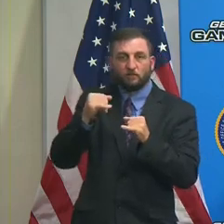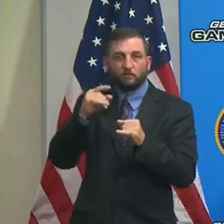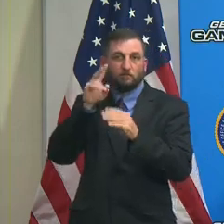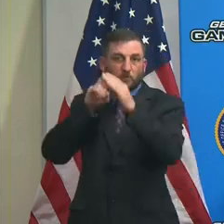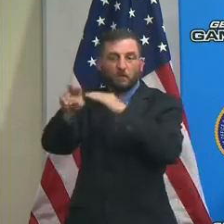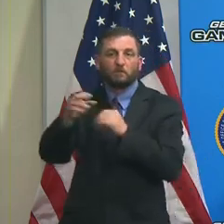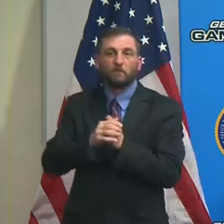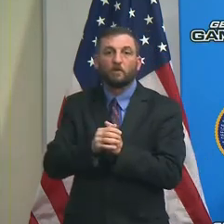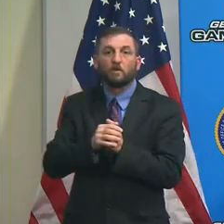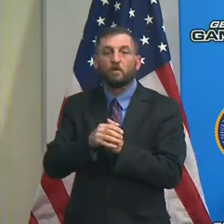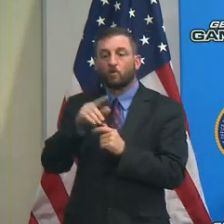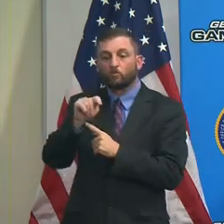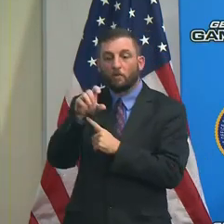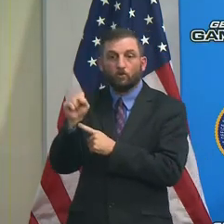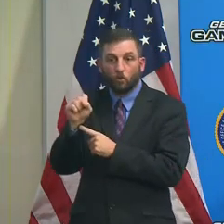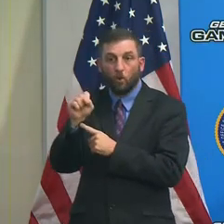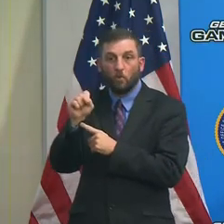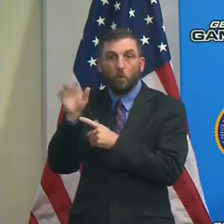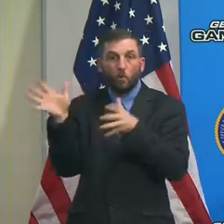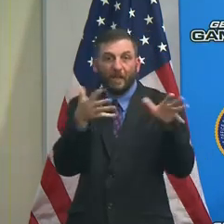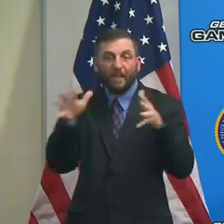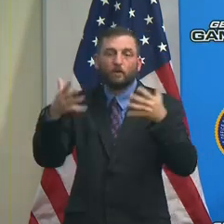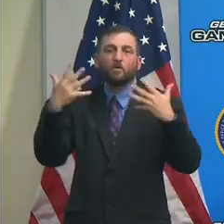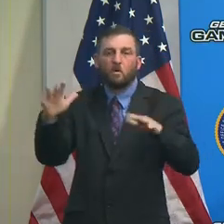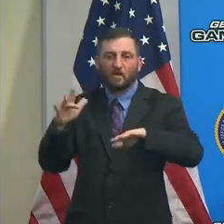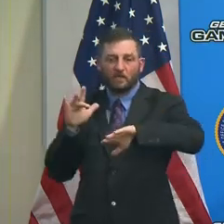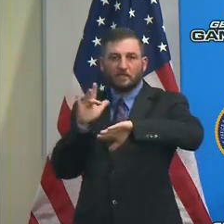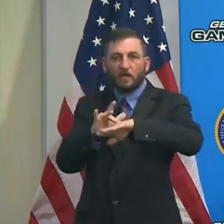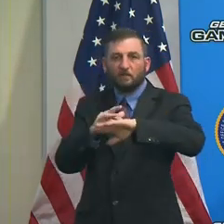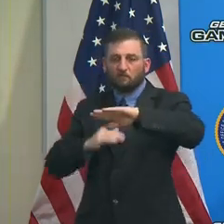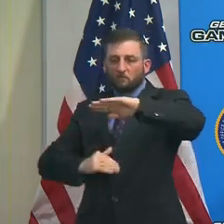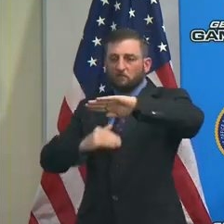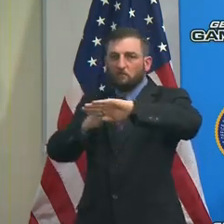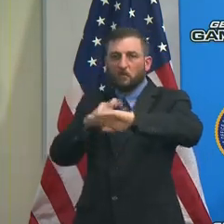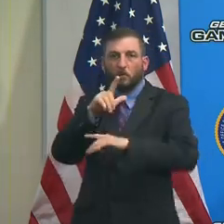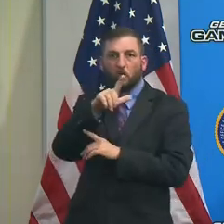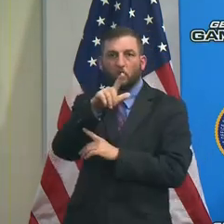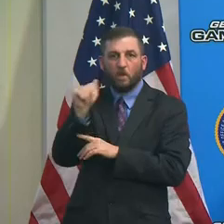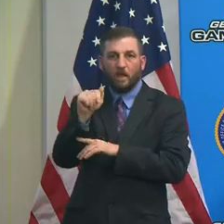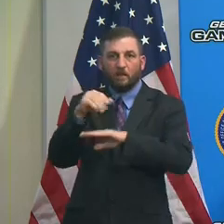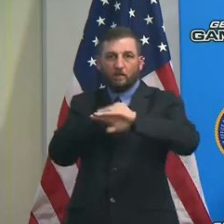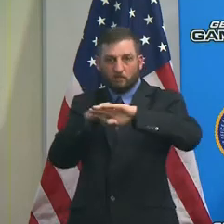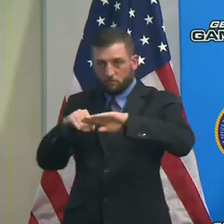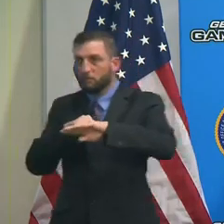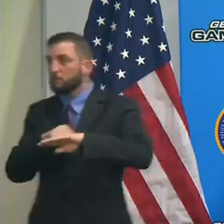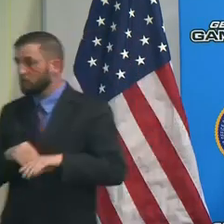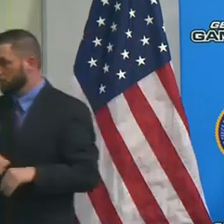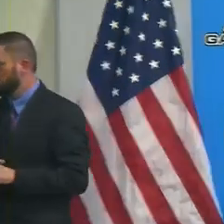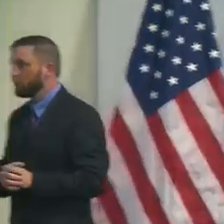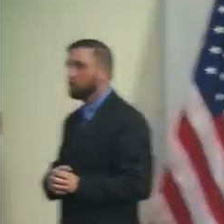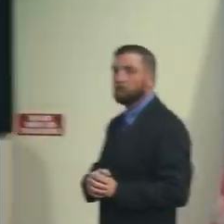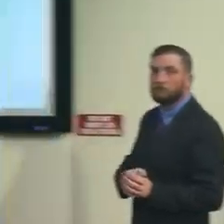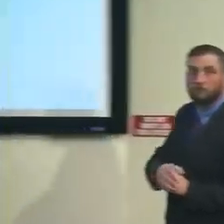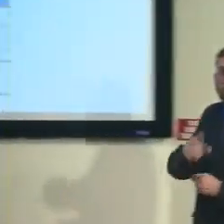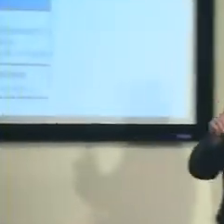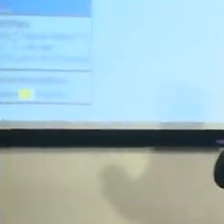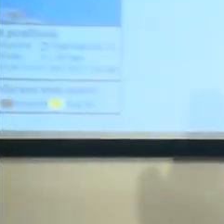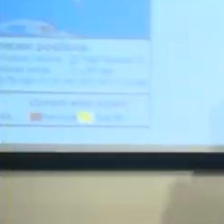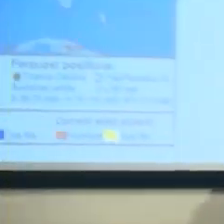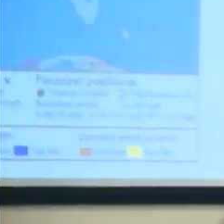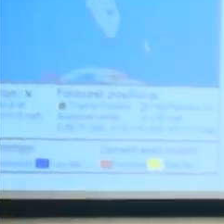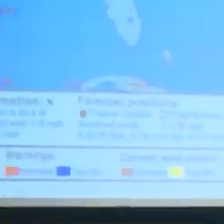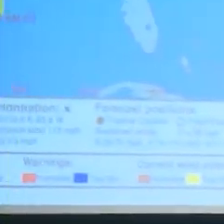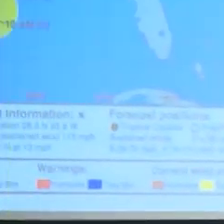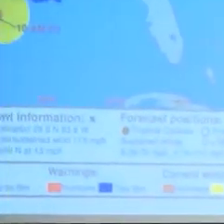winds are at the coast of Louisiana as we speak. As of the 1 p.m. update, which happened